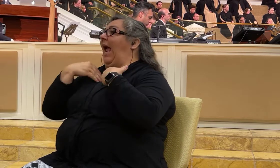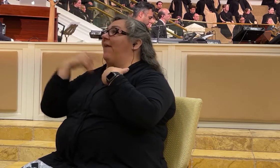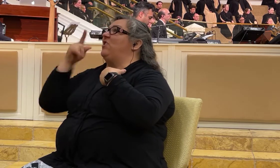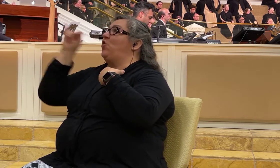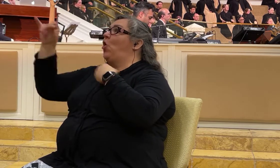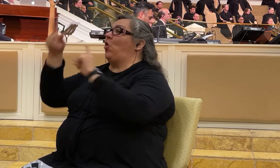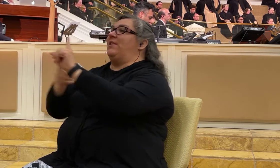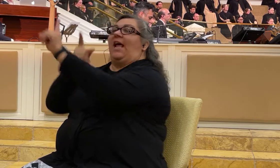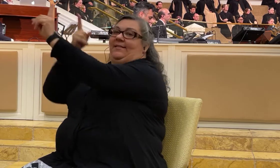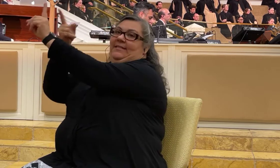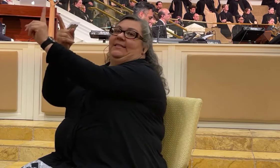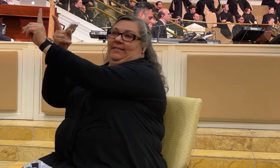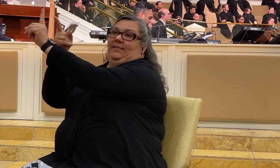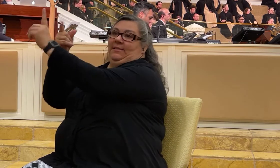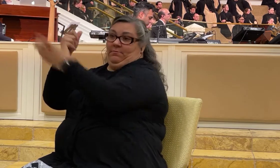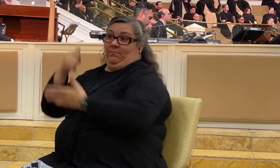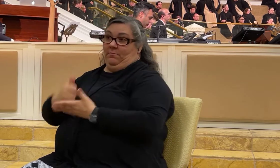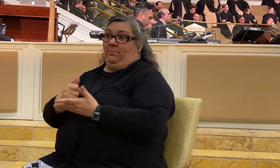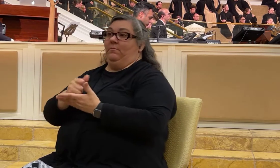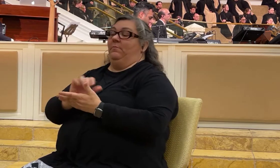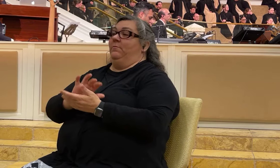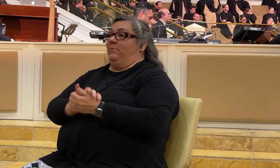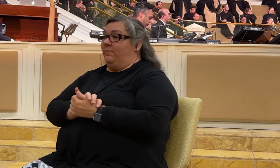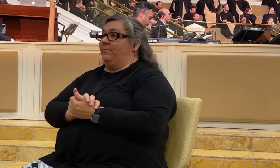amen. And so,